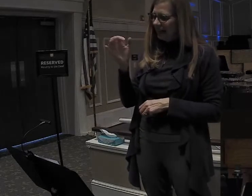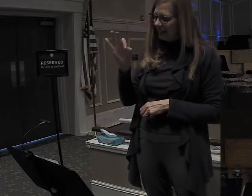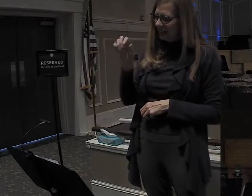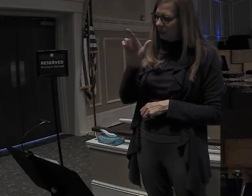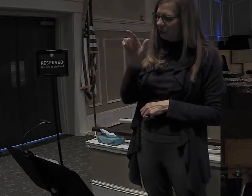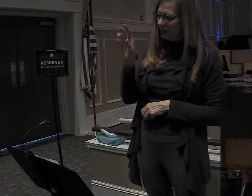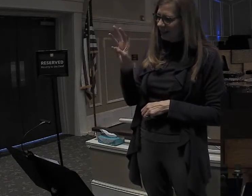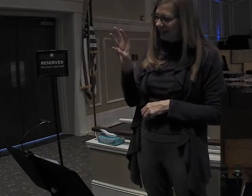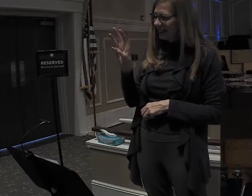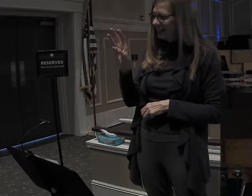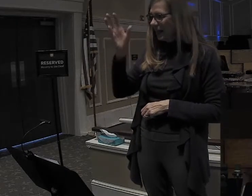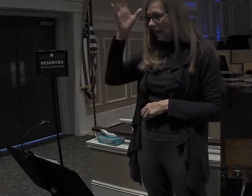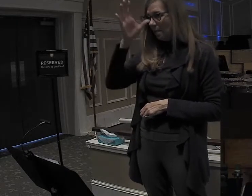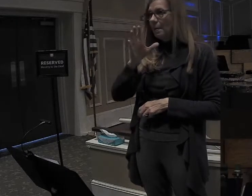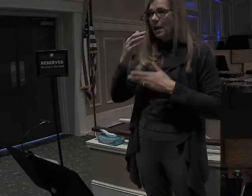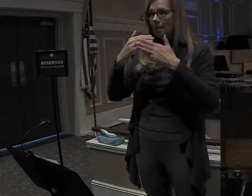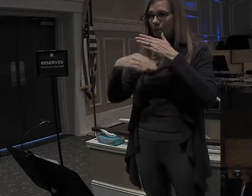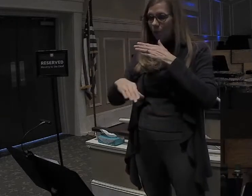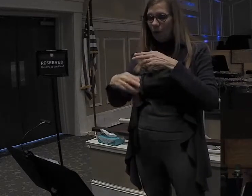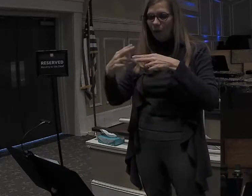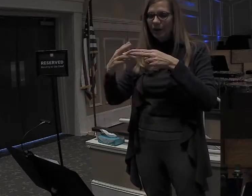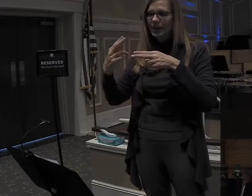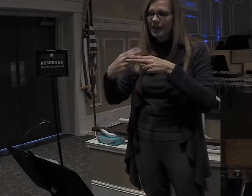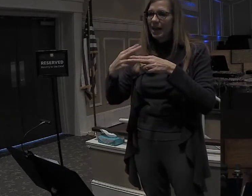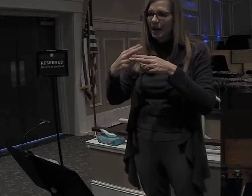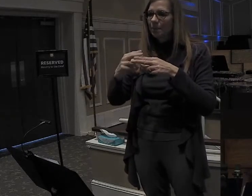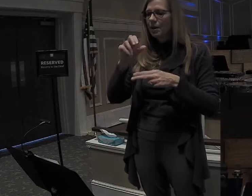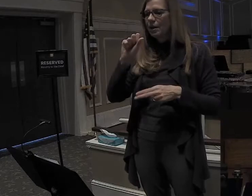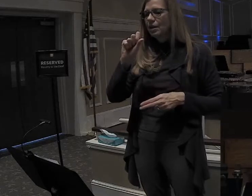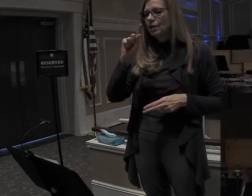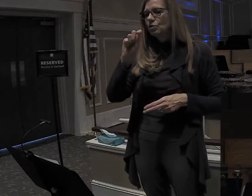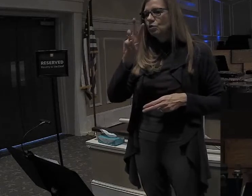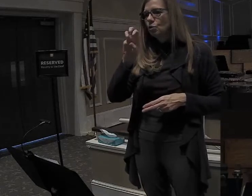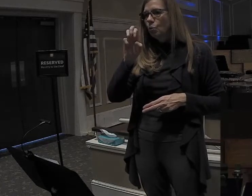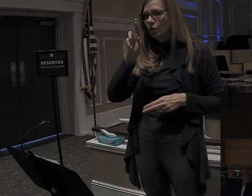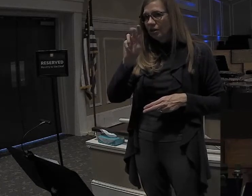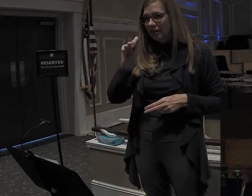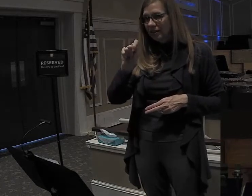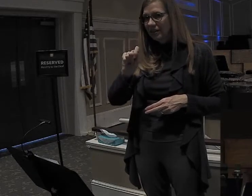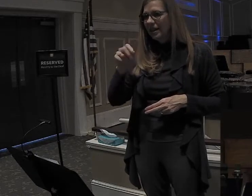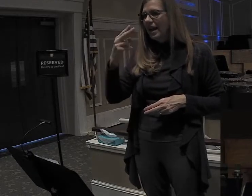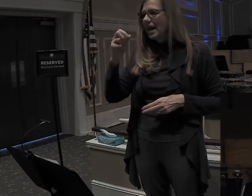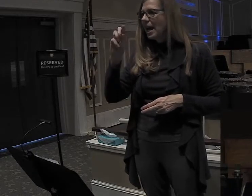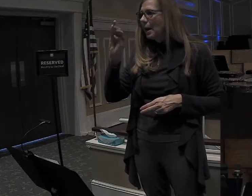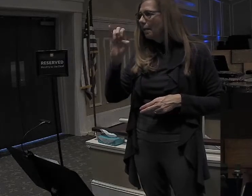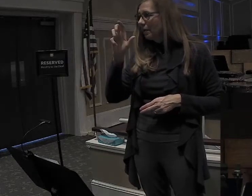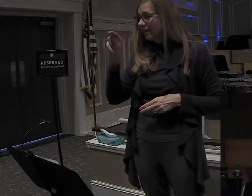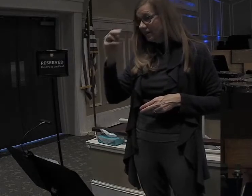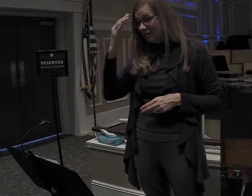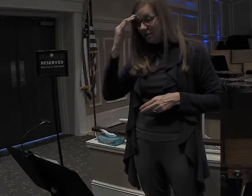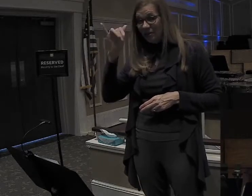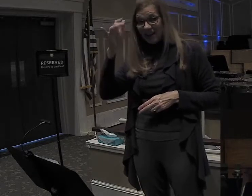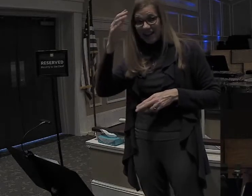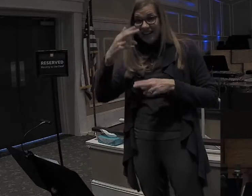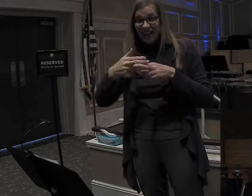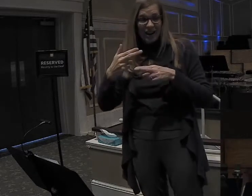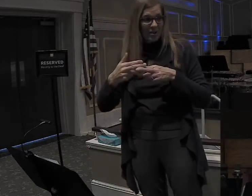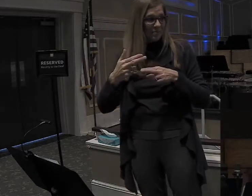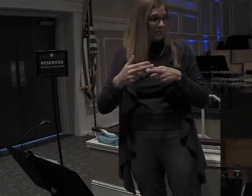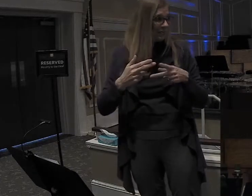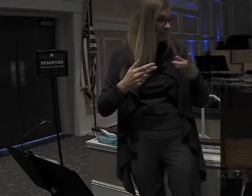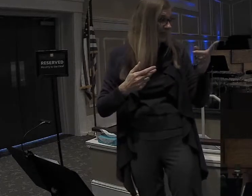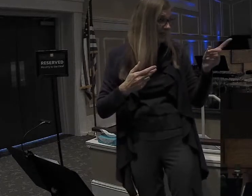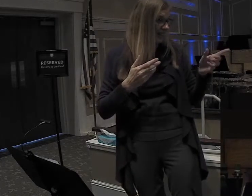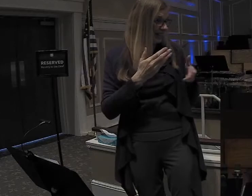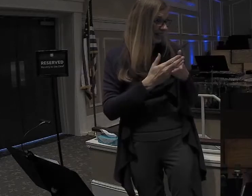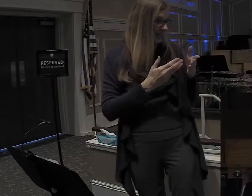1926, there was a man born by the name of Stuart Hamblin. Anybody know the name Stuart Hamblin? Hey, man, there's some